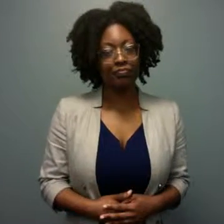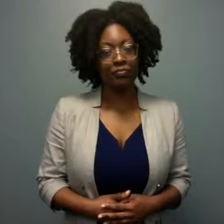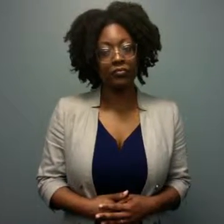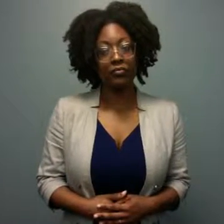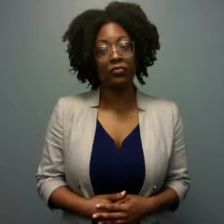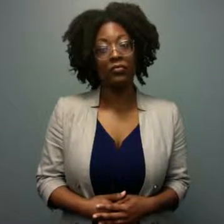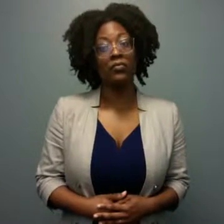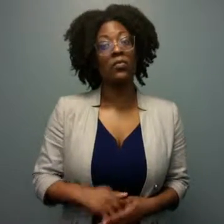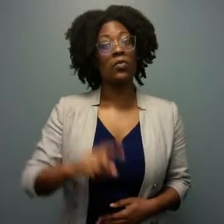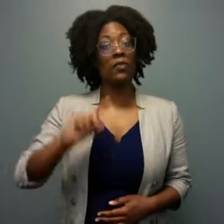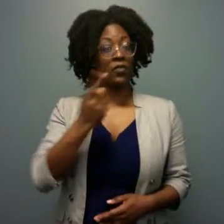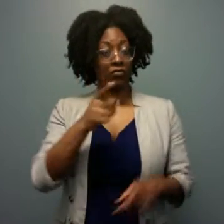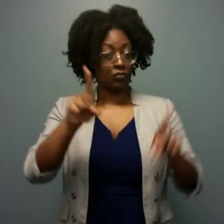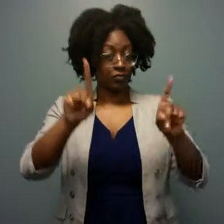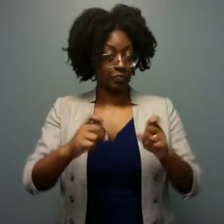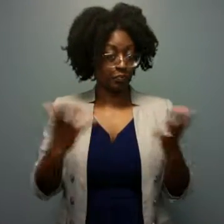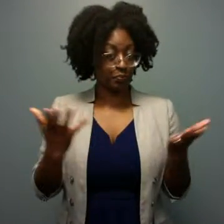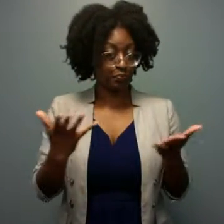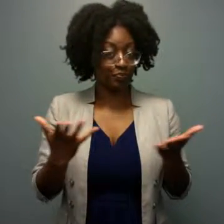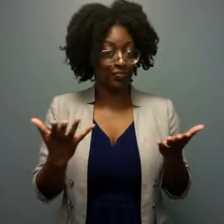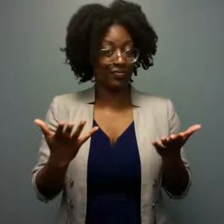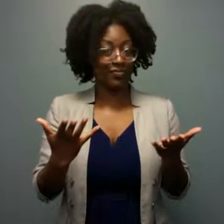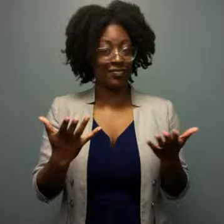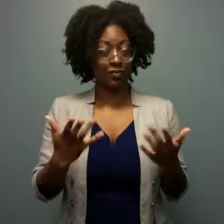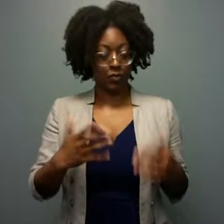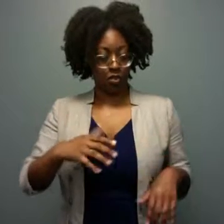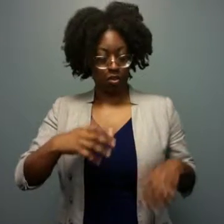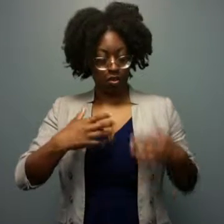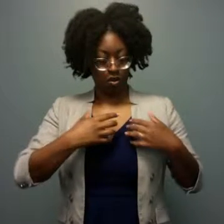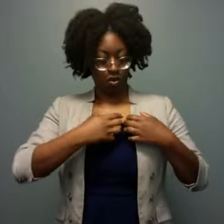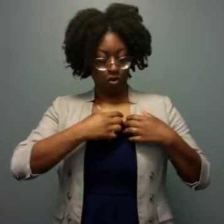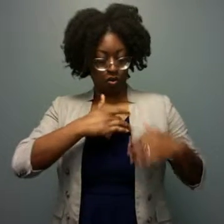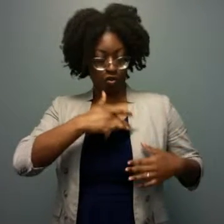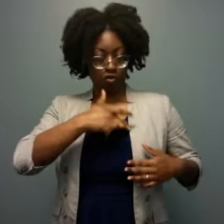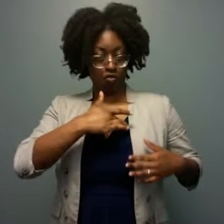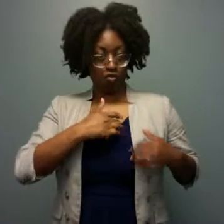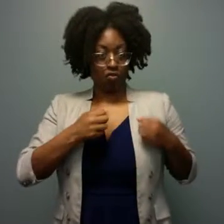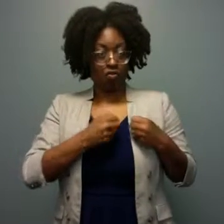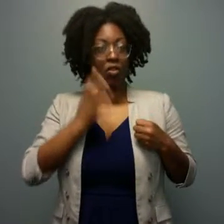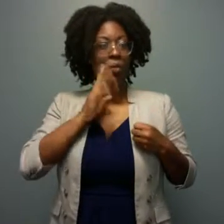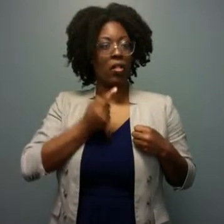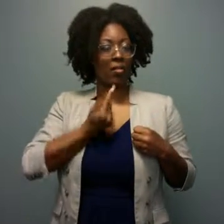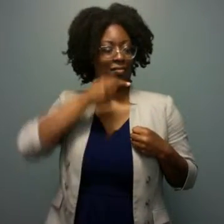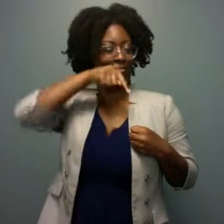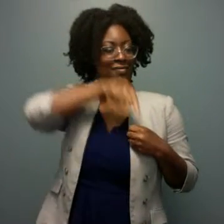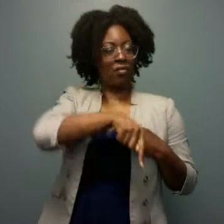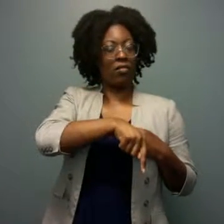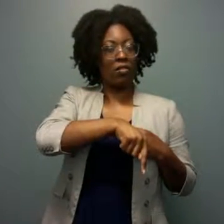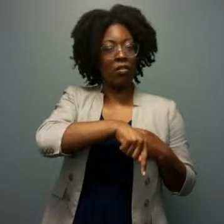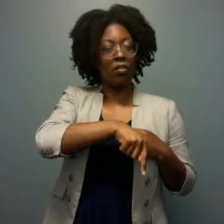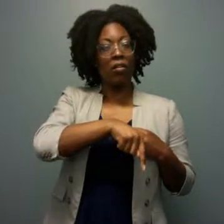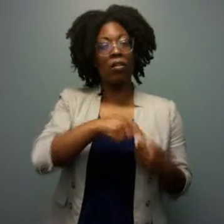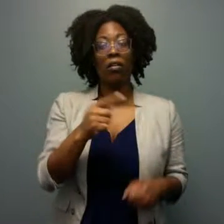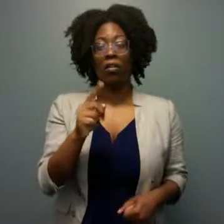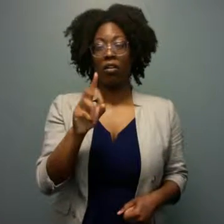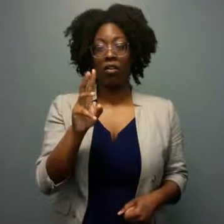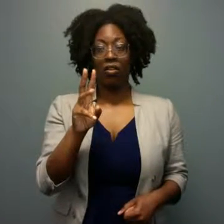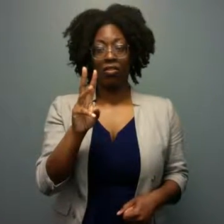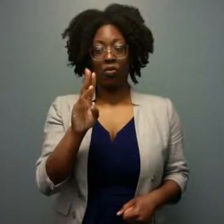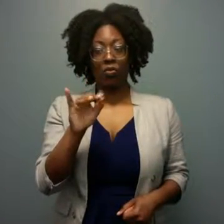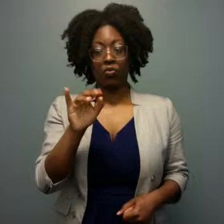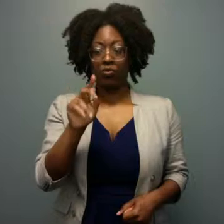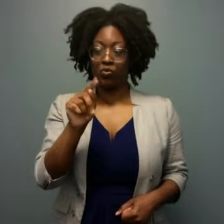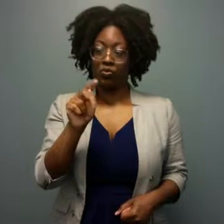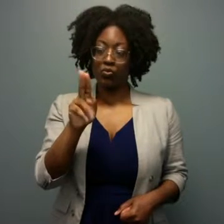The first test I would like to discuss is a left heart catheterization. This is the passing of a thin, flexible tube through the left side of the heart.